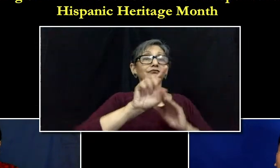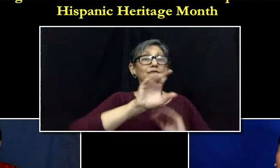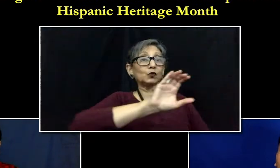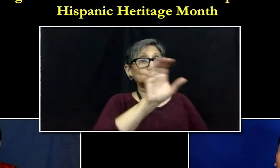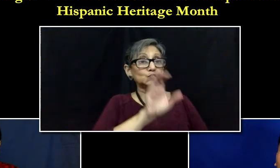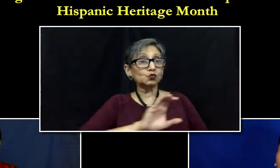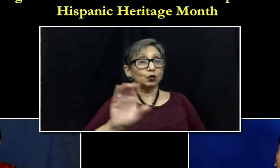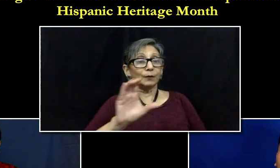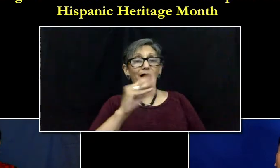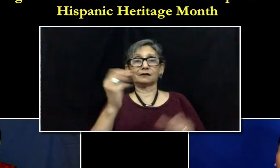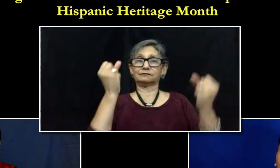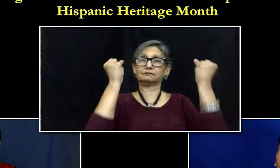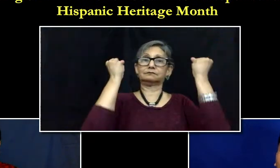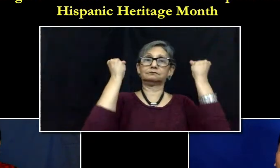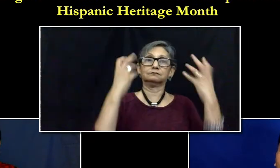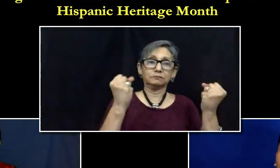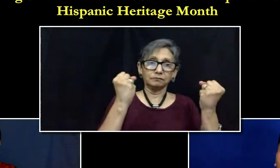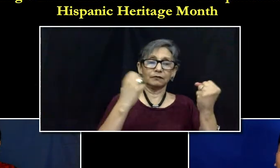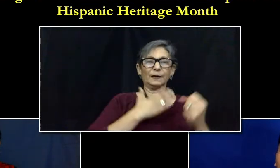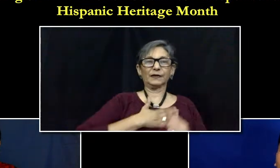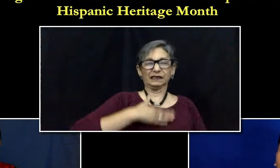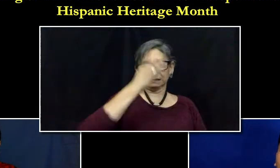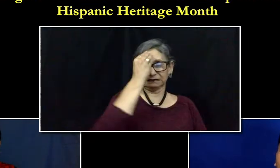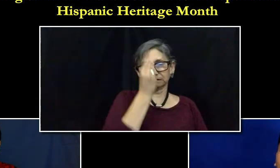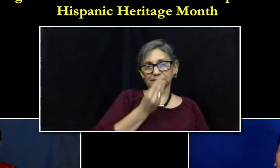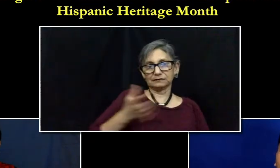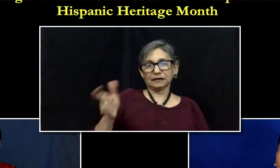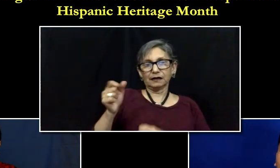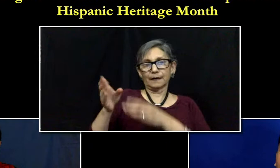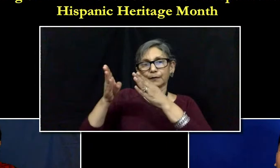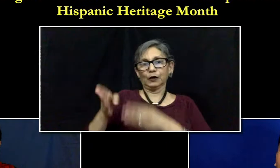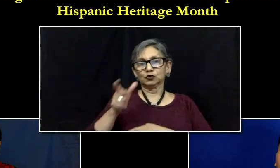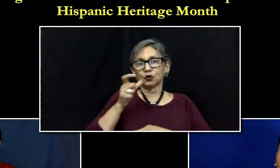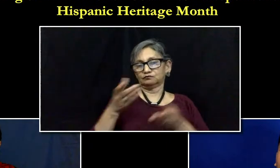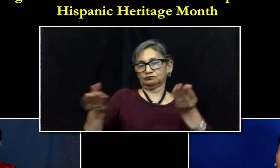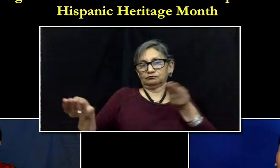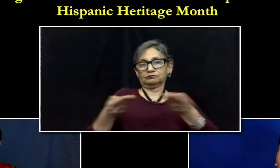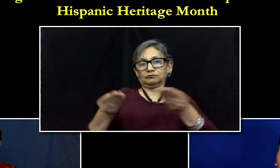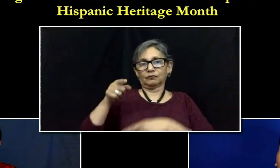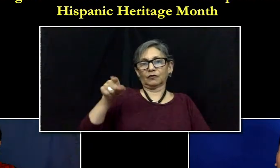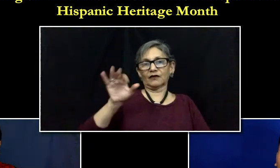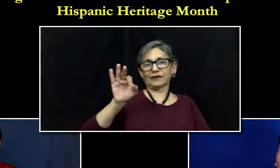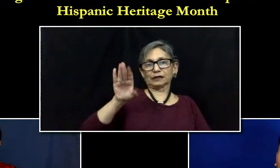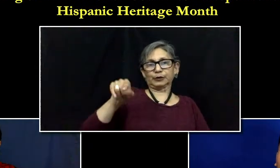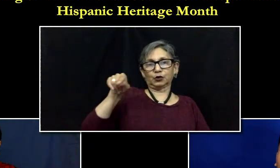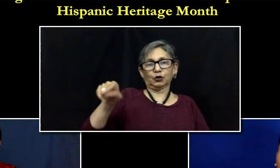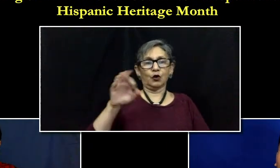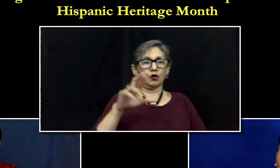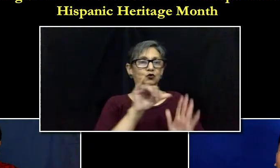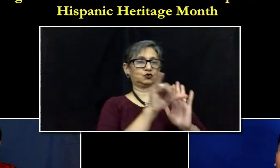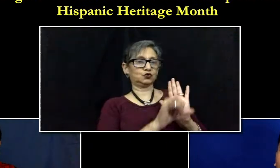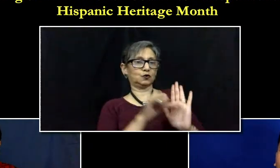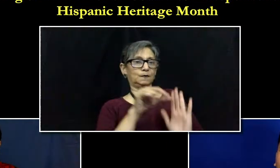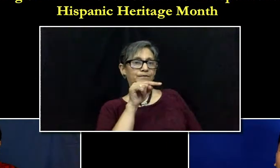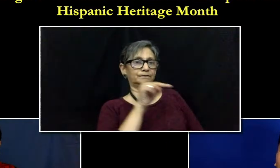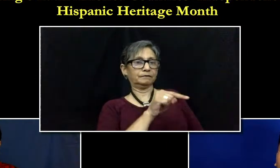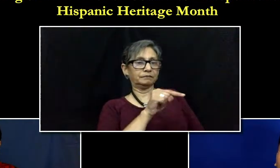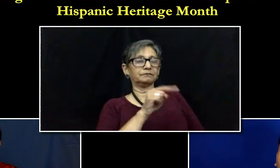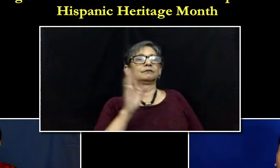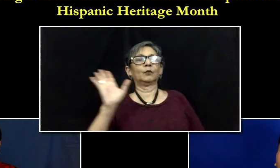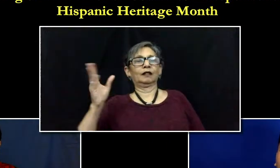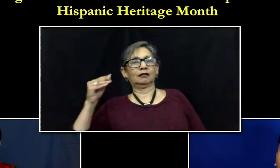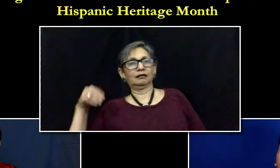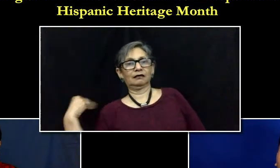your questions. For those of you who would prefer to sign your own questions, you'll have the opportunity to sign your questions in Zoom. Okay, we have the